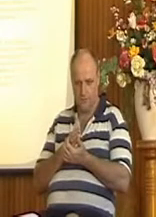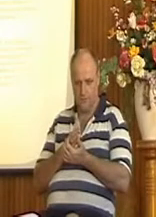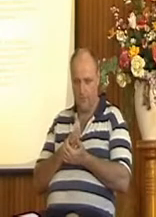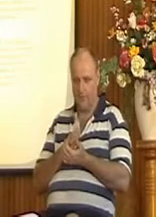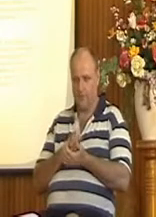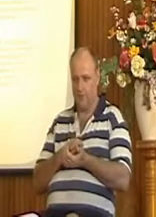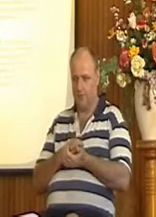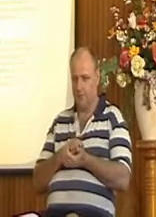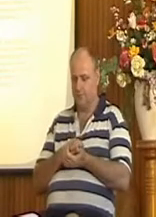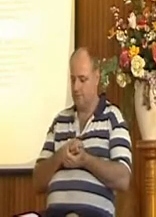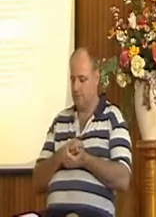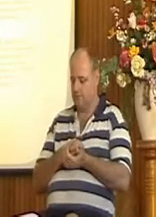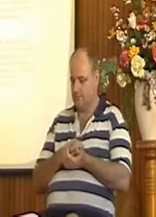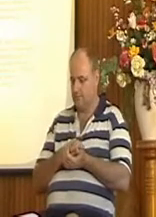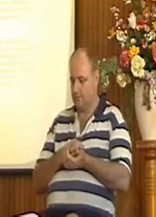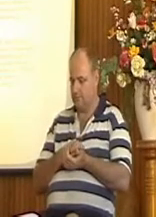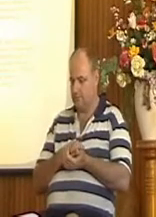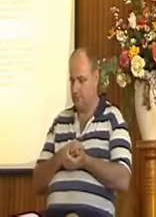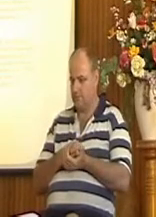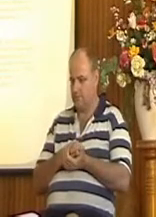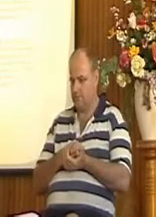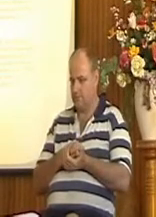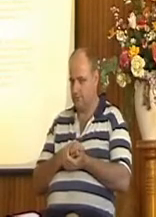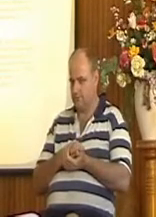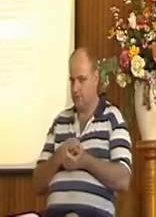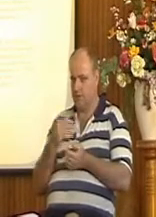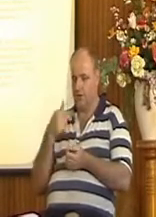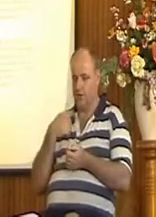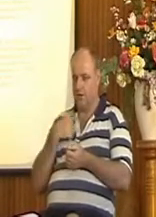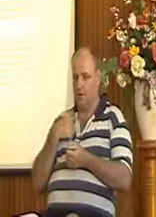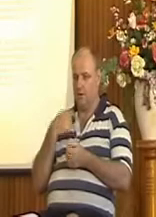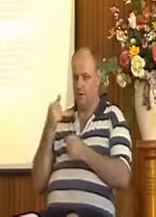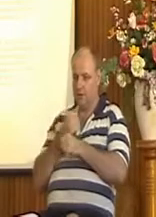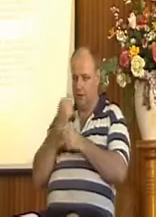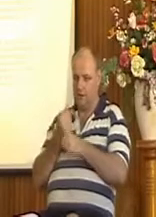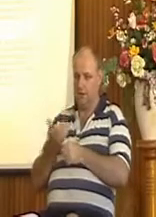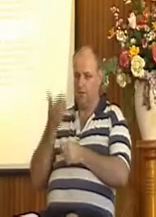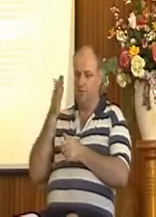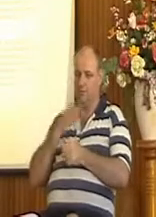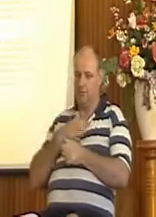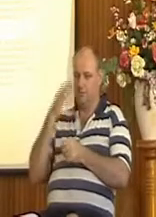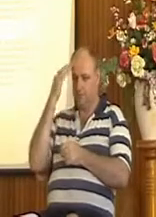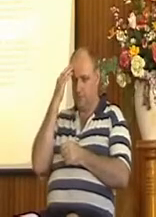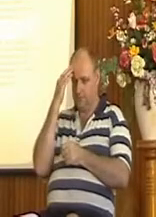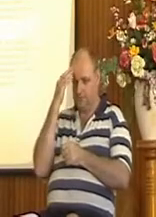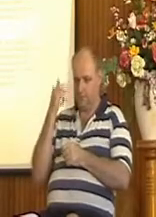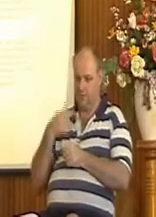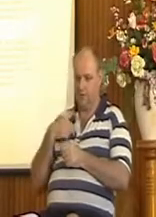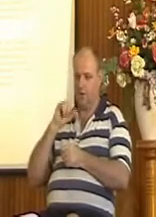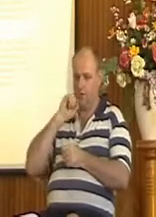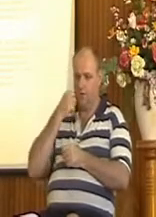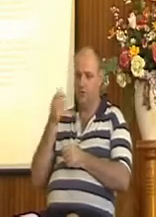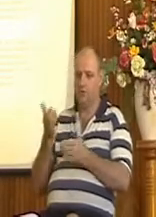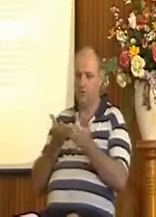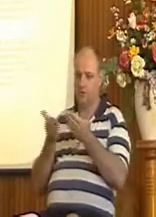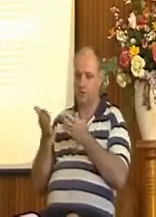over, and I am persuaded. I've made up my mind. As the old chorus goes, I will serve